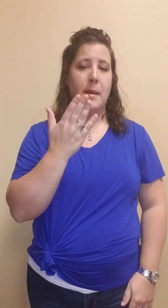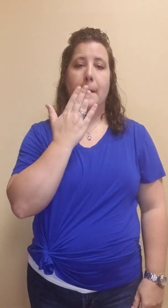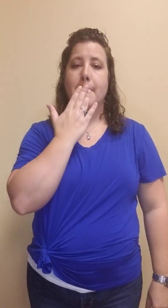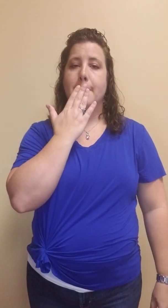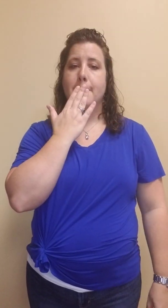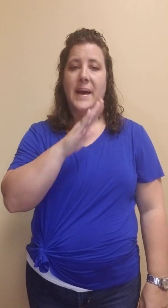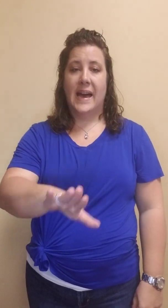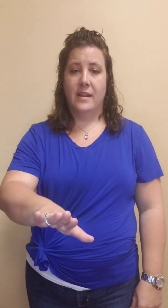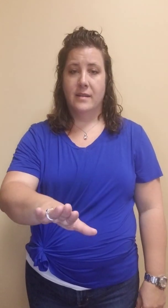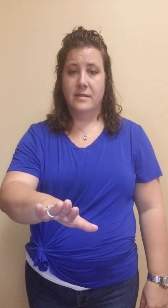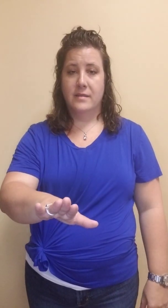Bad.